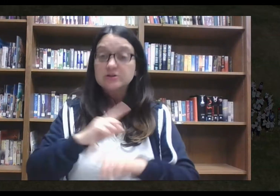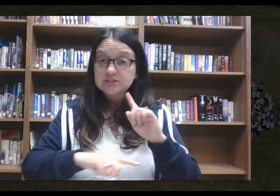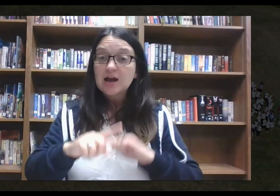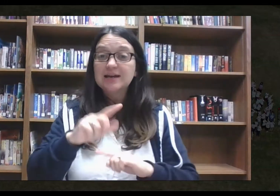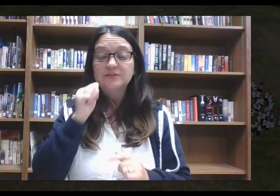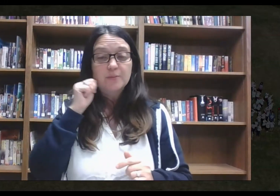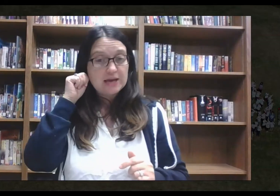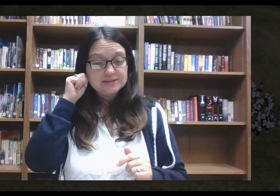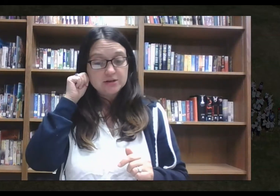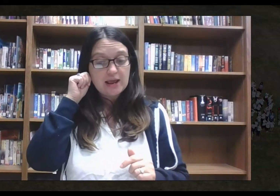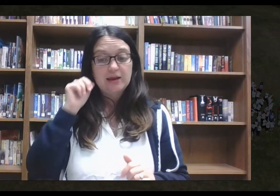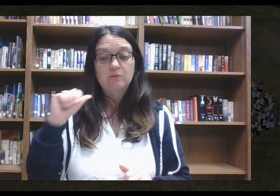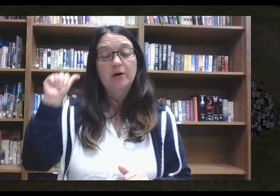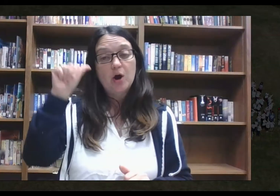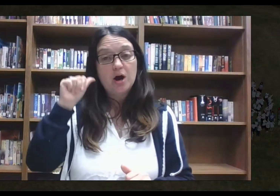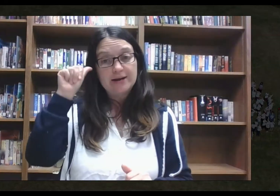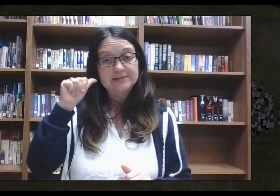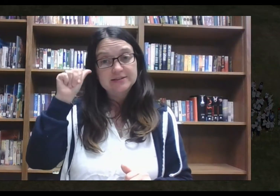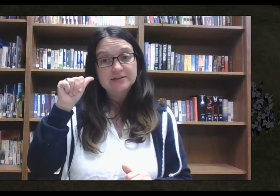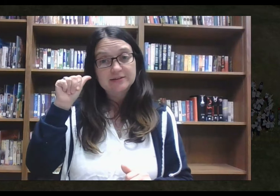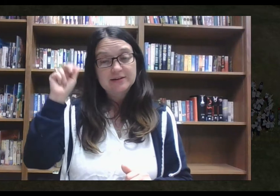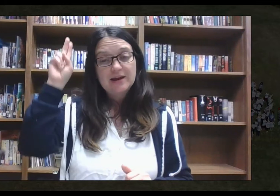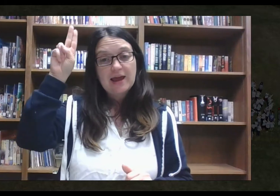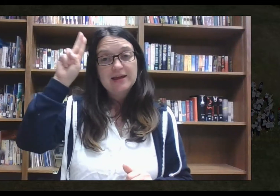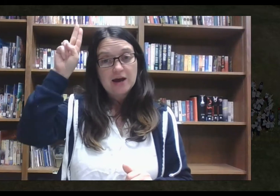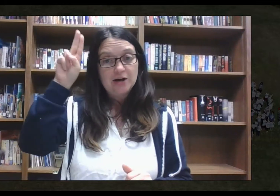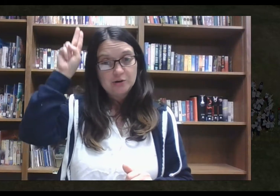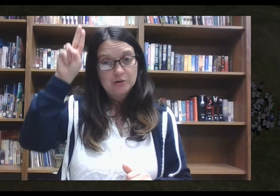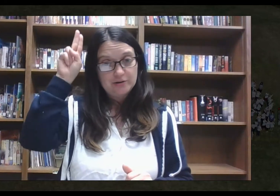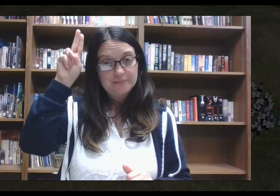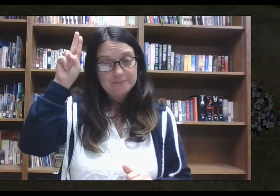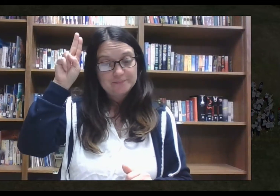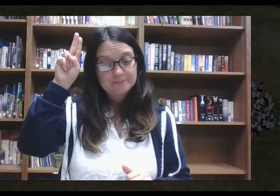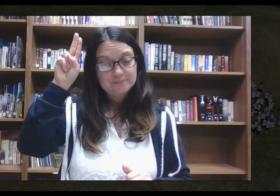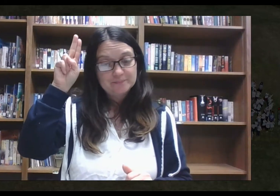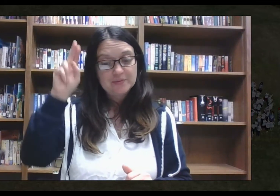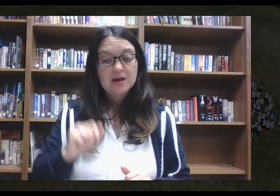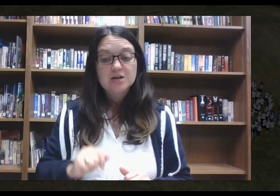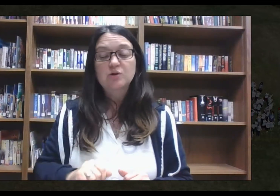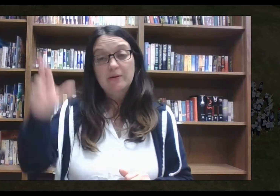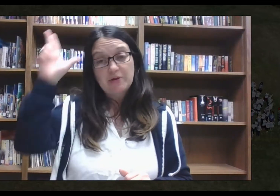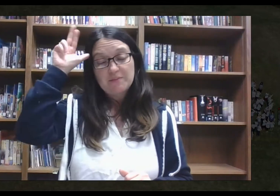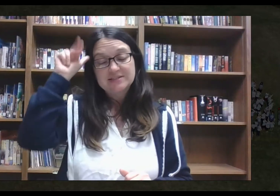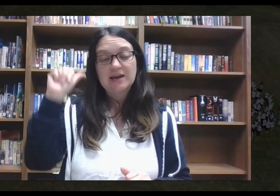Our signs from yesterday were aunt and uncle. Try it with me,